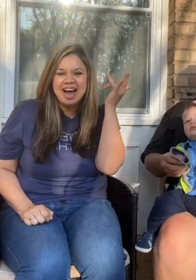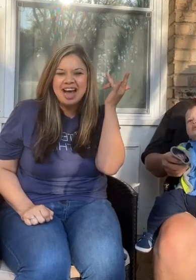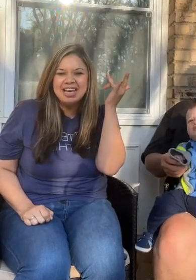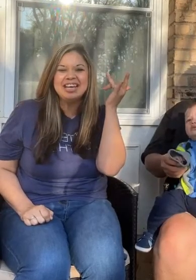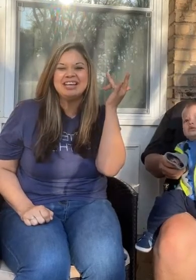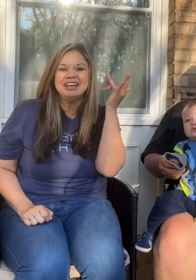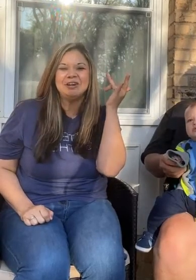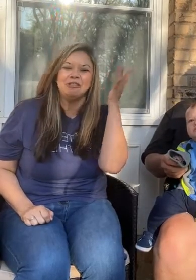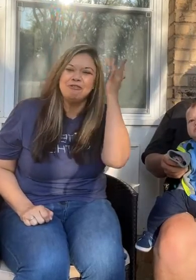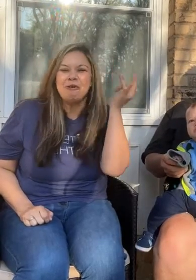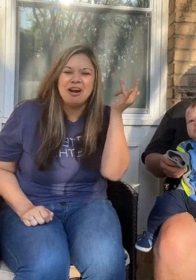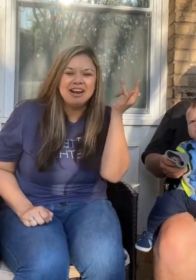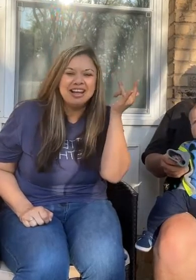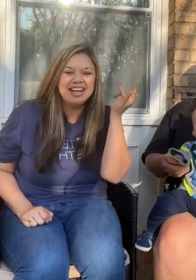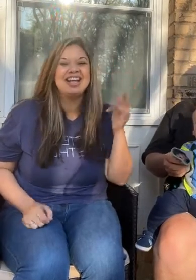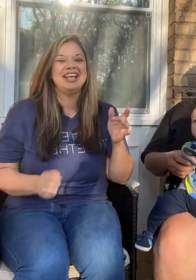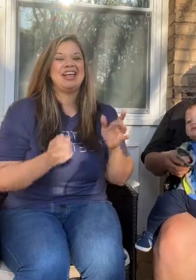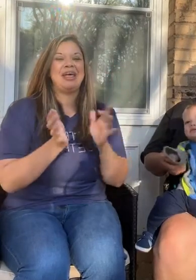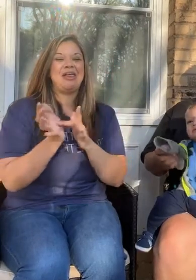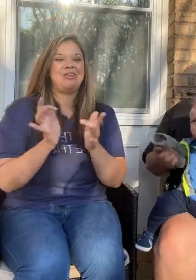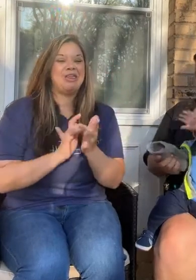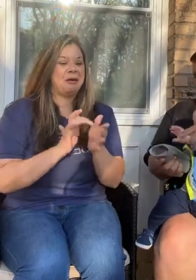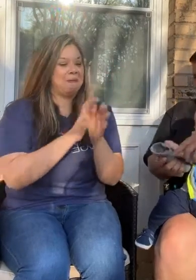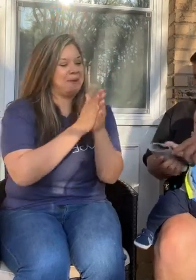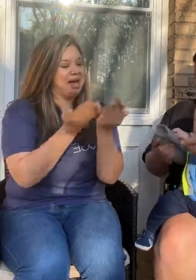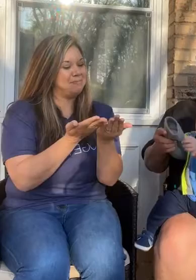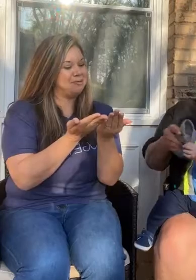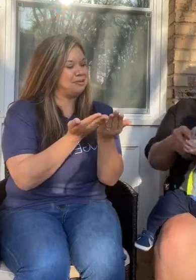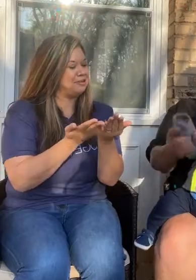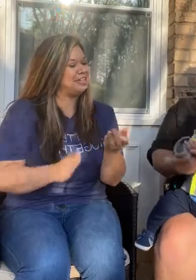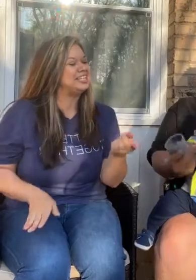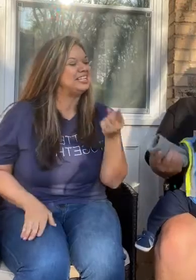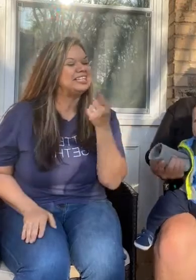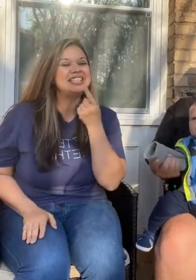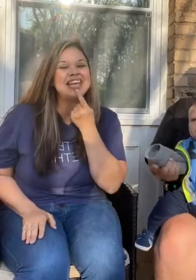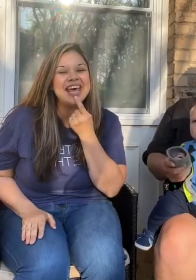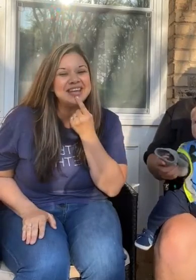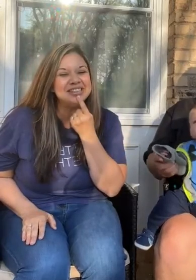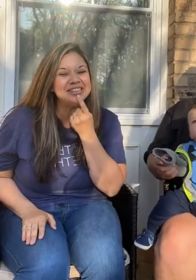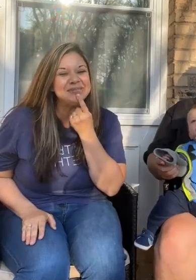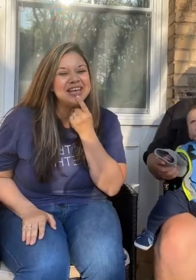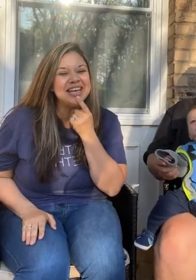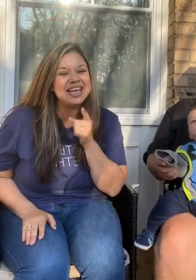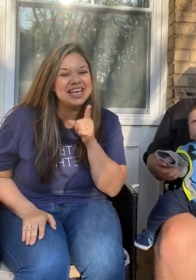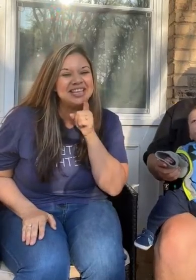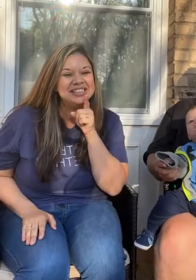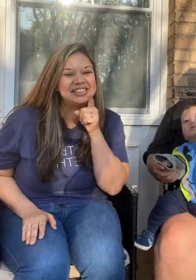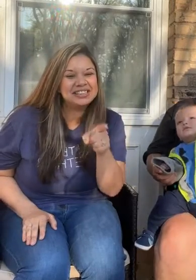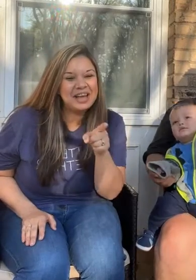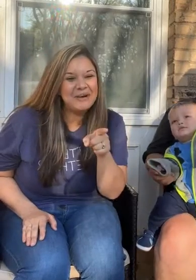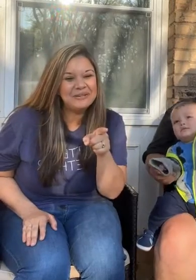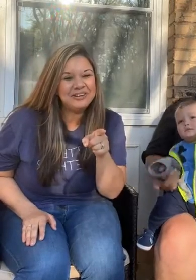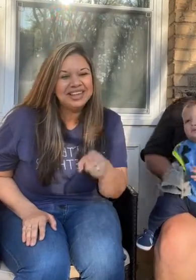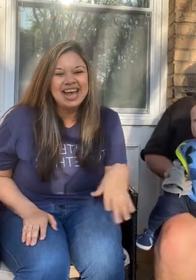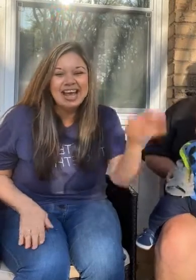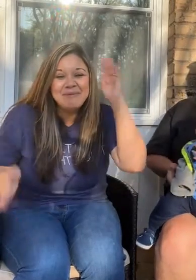Why? For the Bible tells me so. Hey,